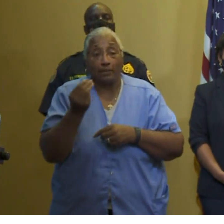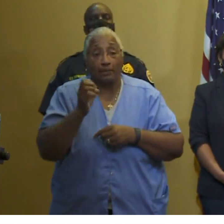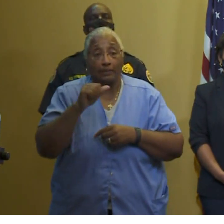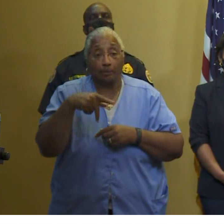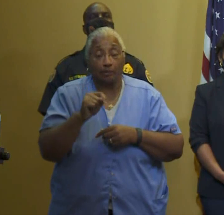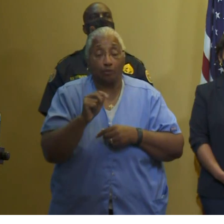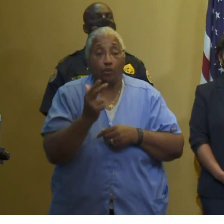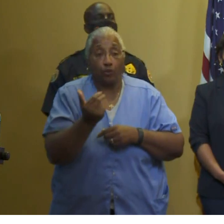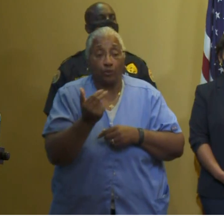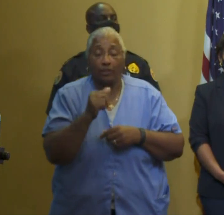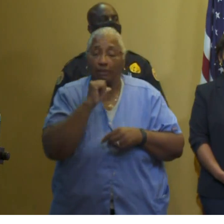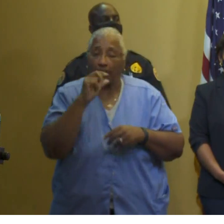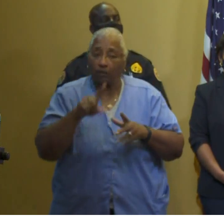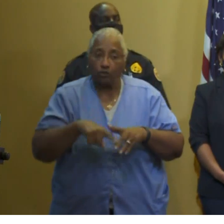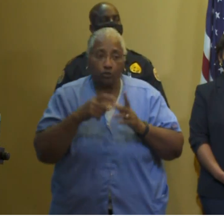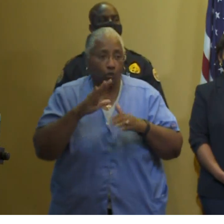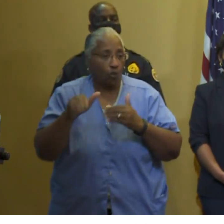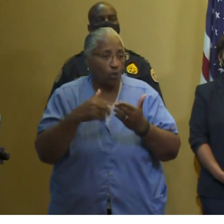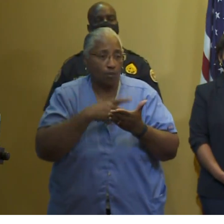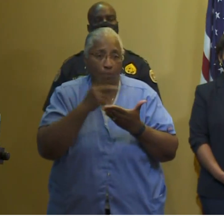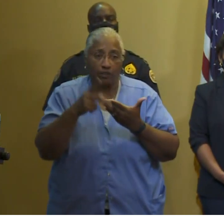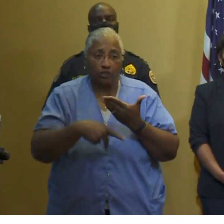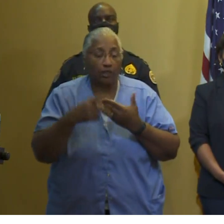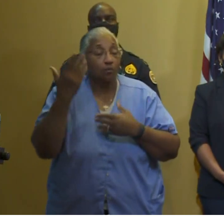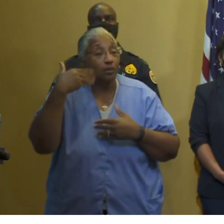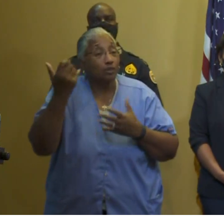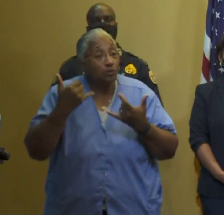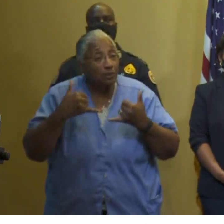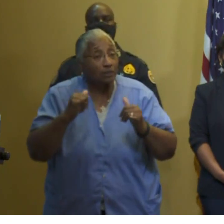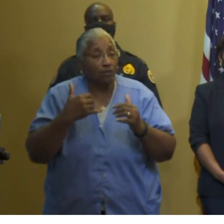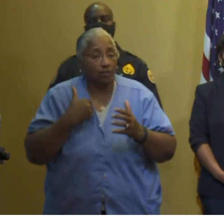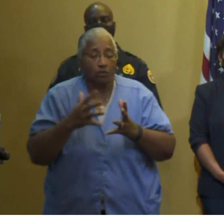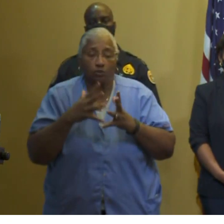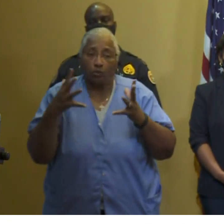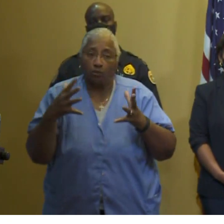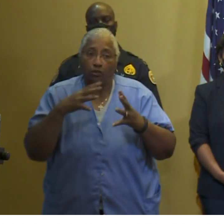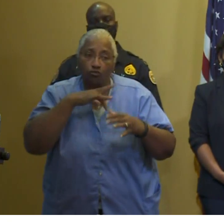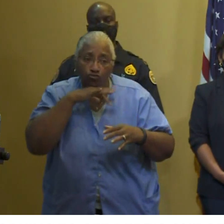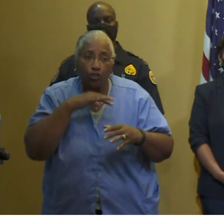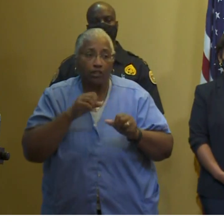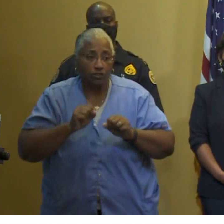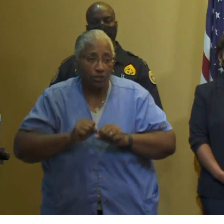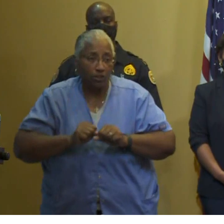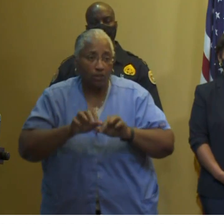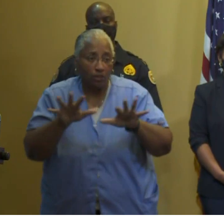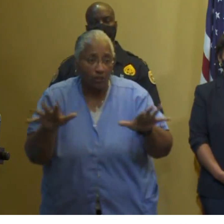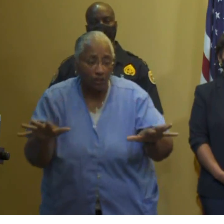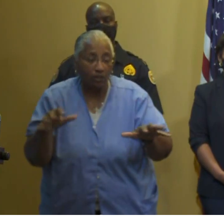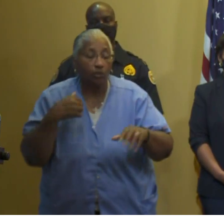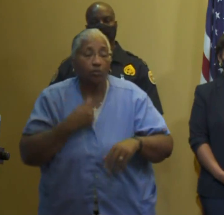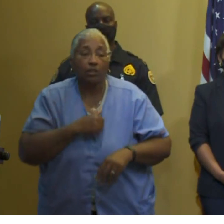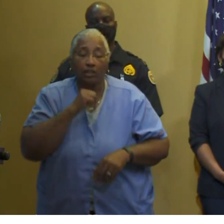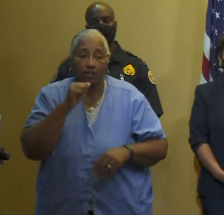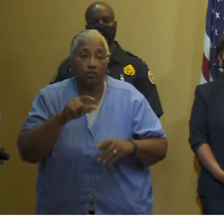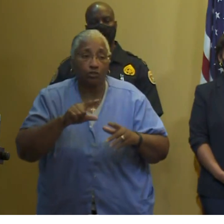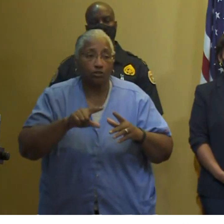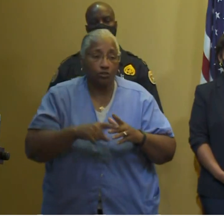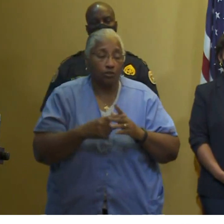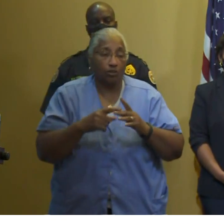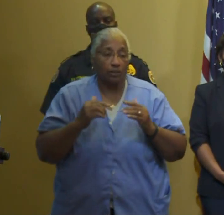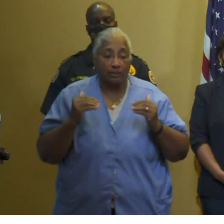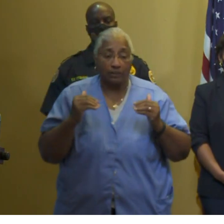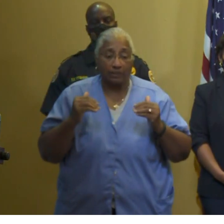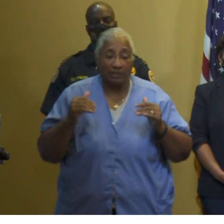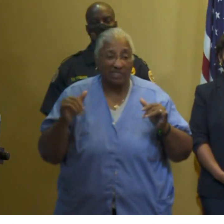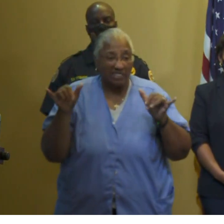We're not going to start all the projects because we have so much debris work and so many lines, men and women out there. We're not going to start them up simultaneously because we need to